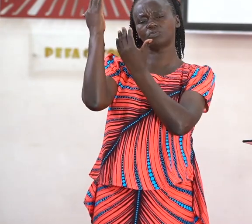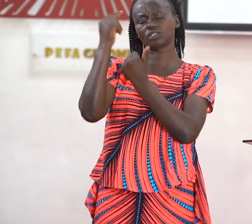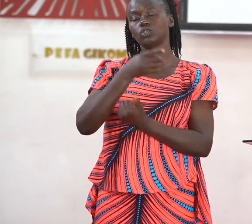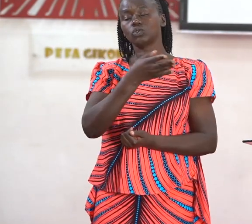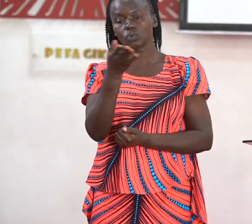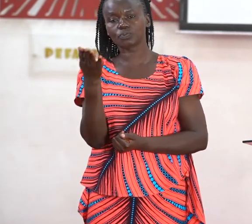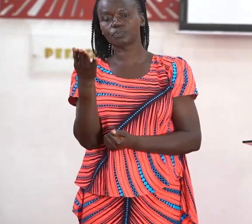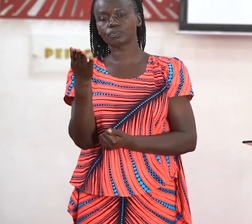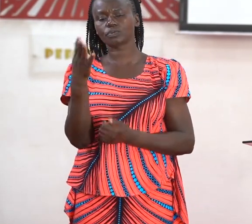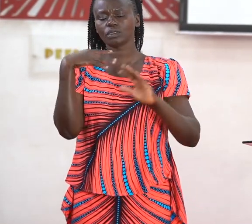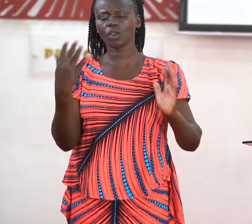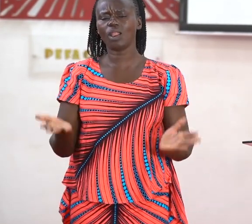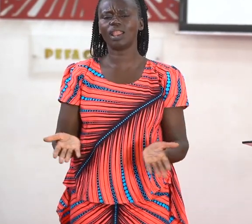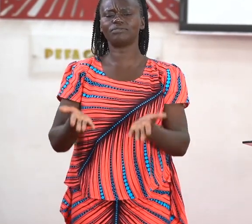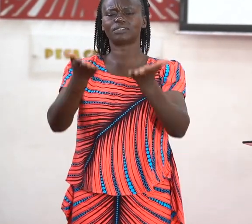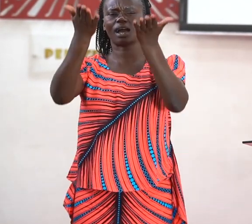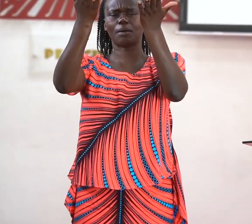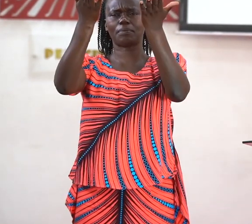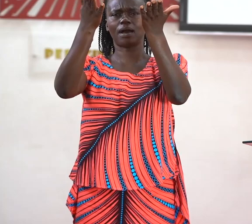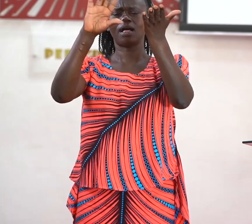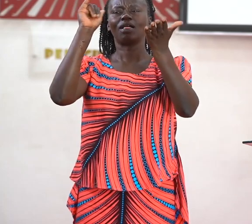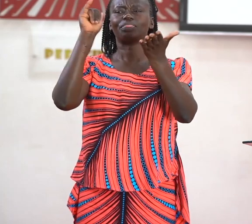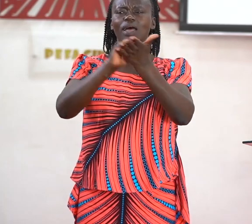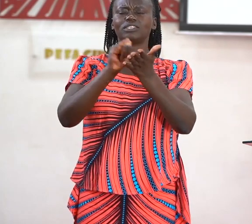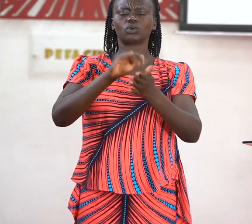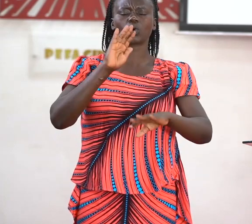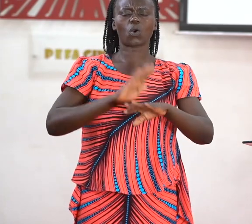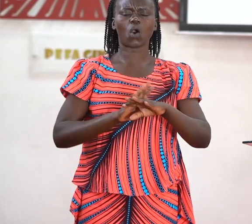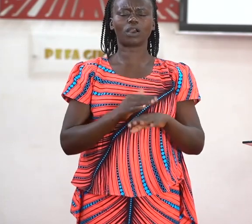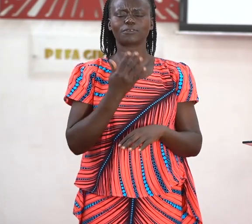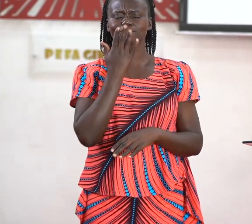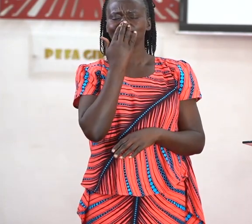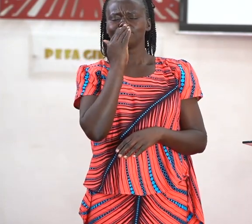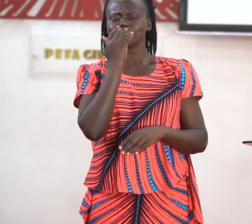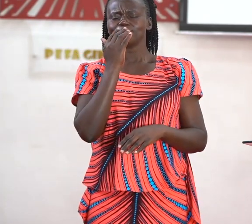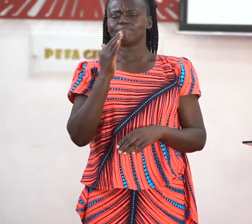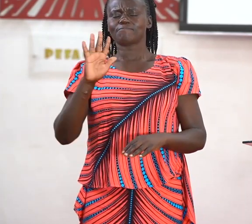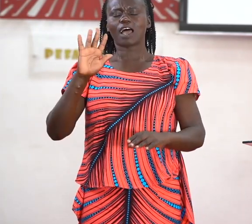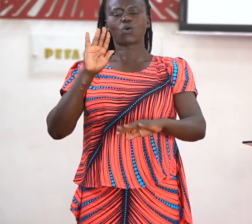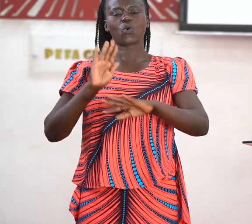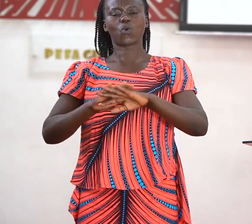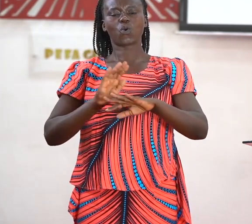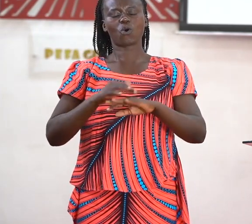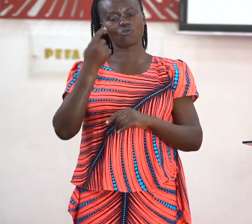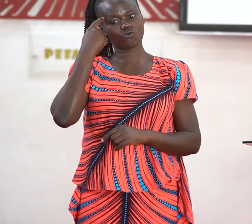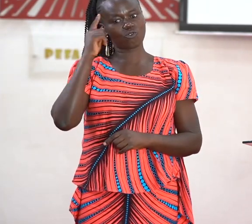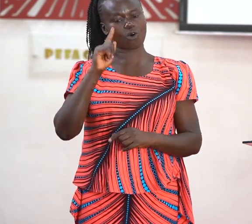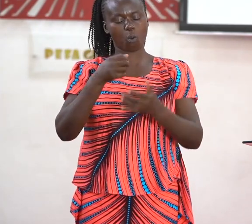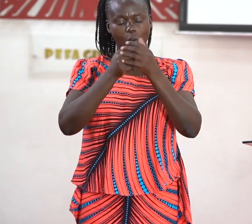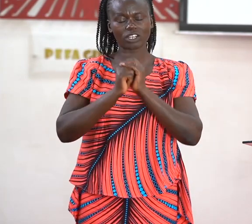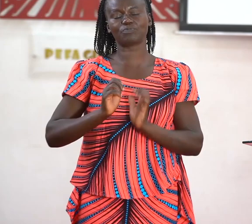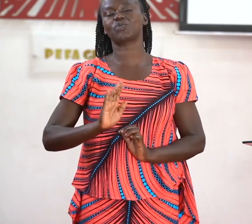to lift up that good aroma, that sweet fragrance of your